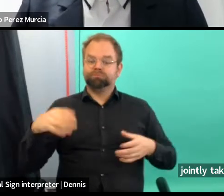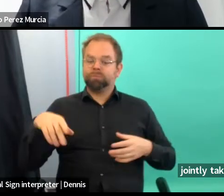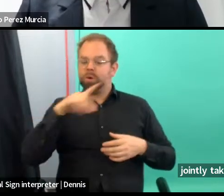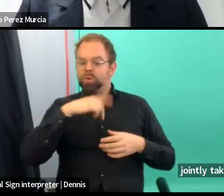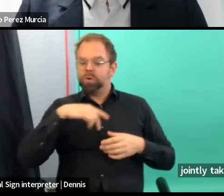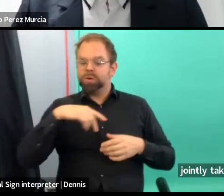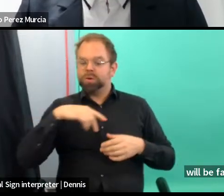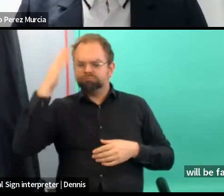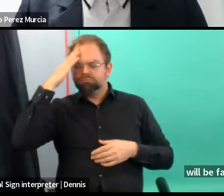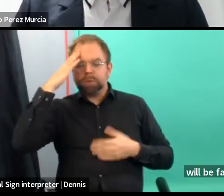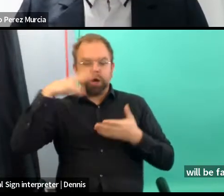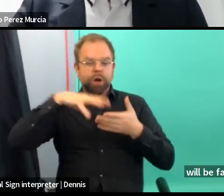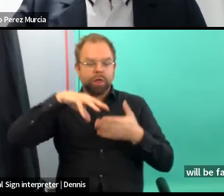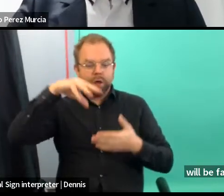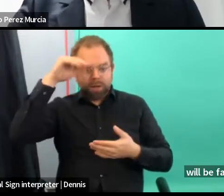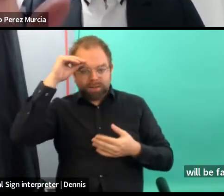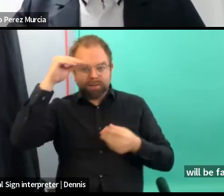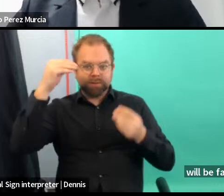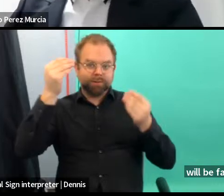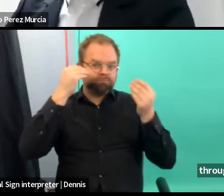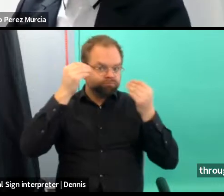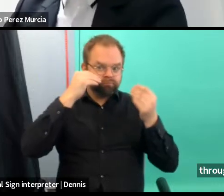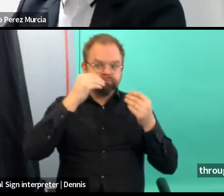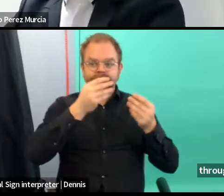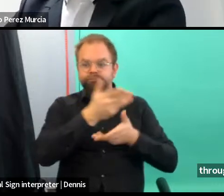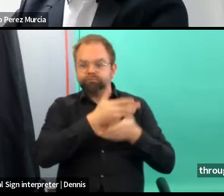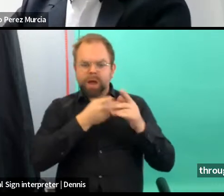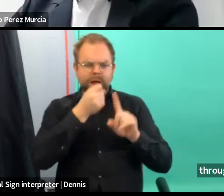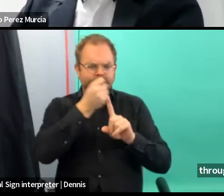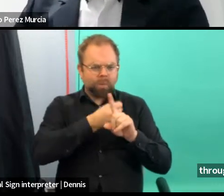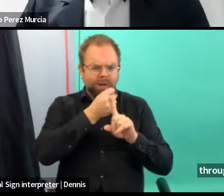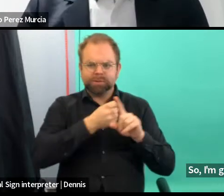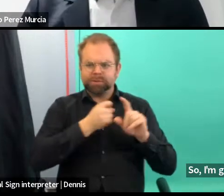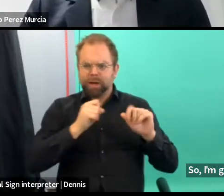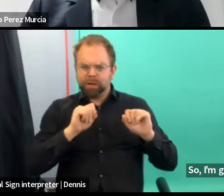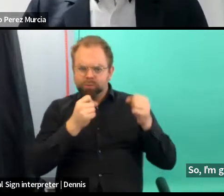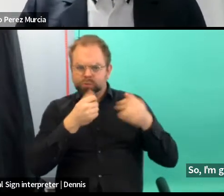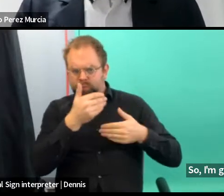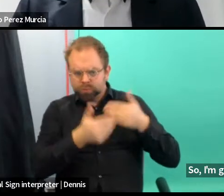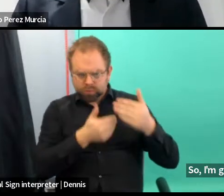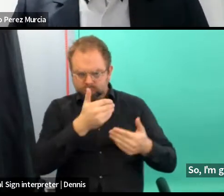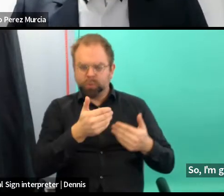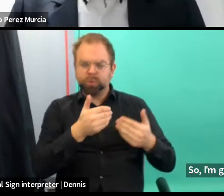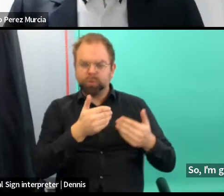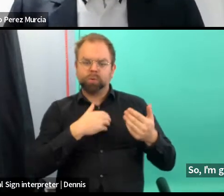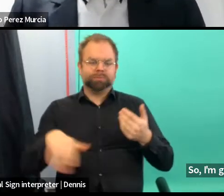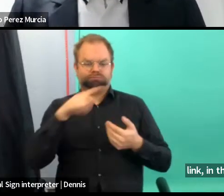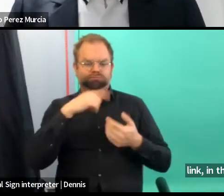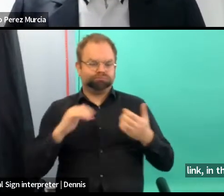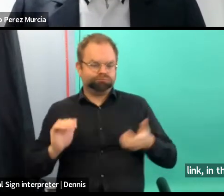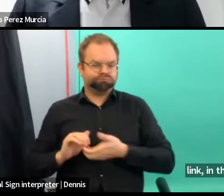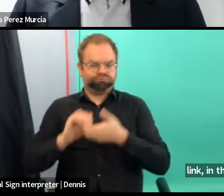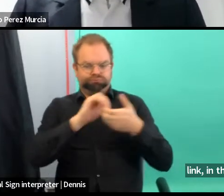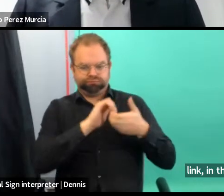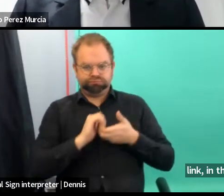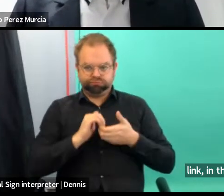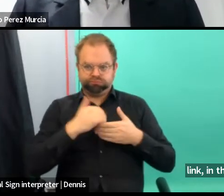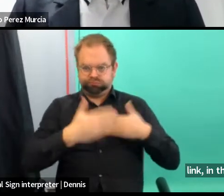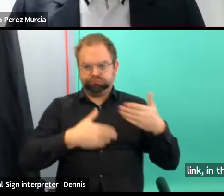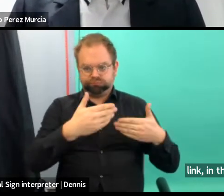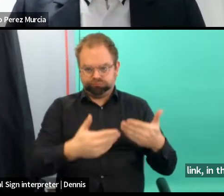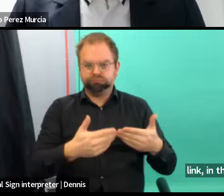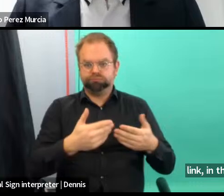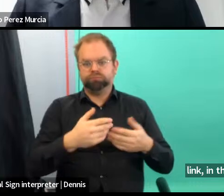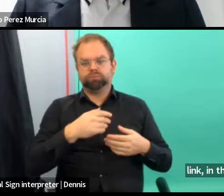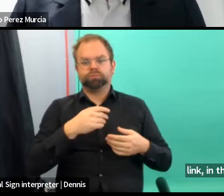I'm going to share in the link in the chat box the links where you can actually